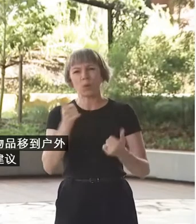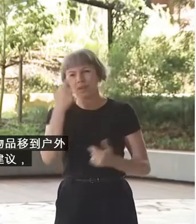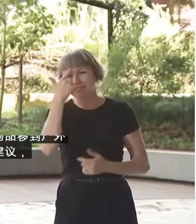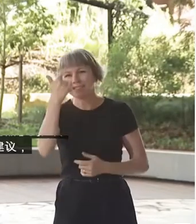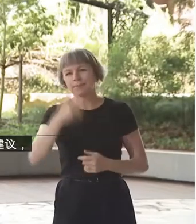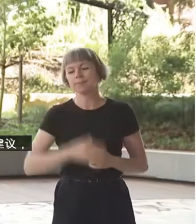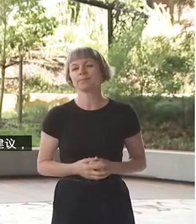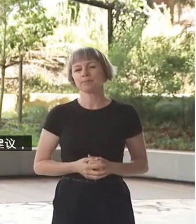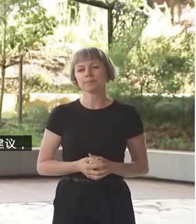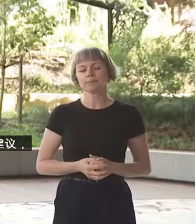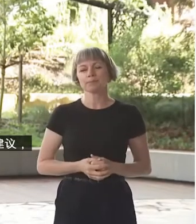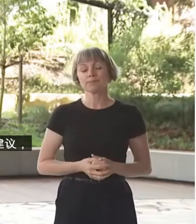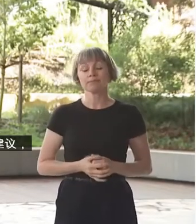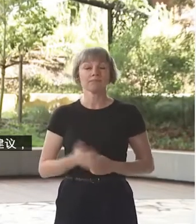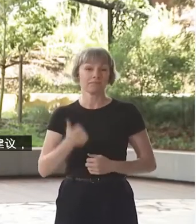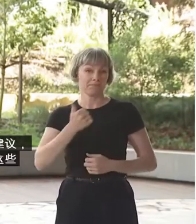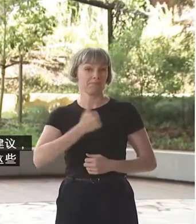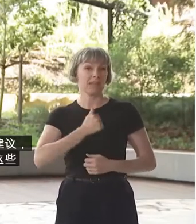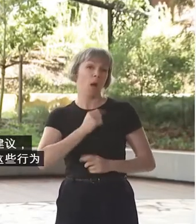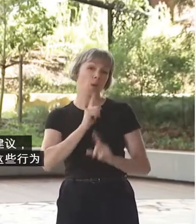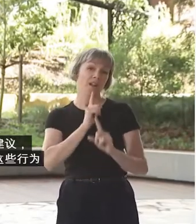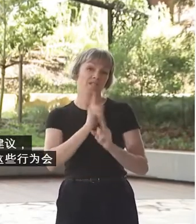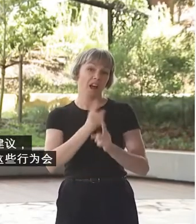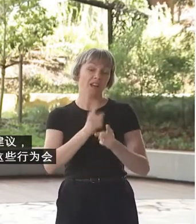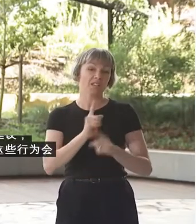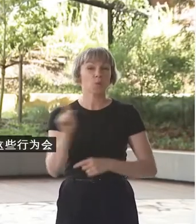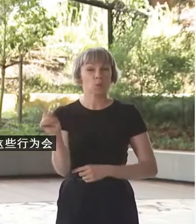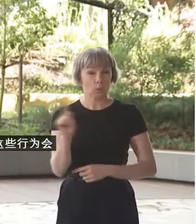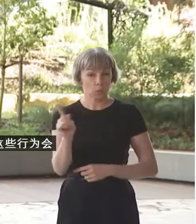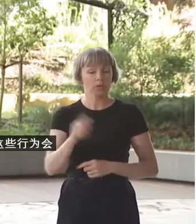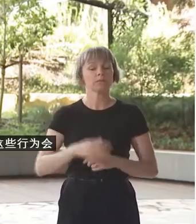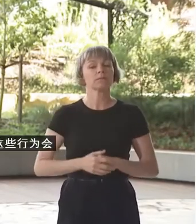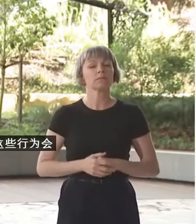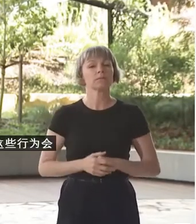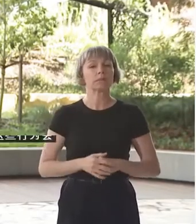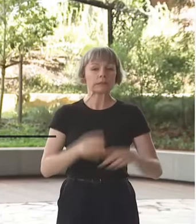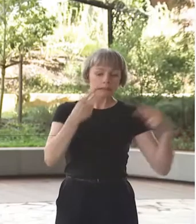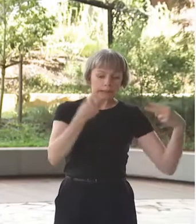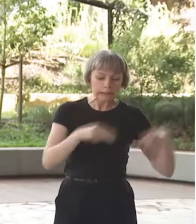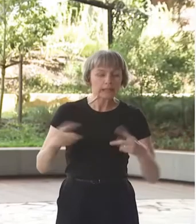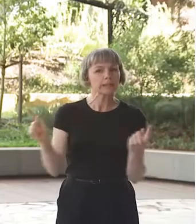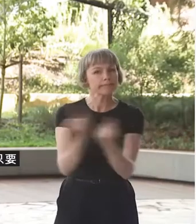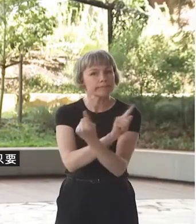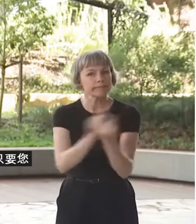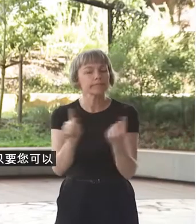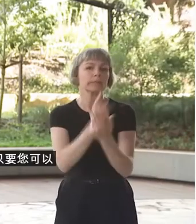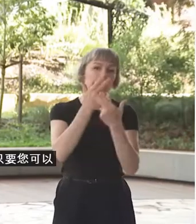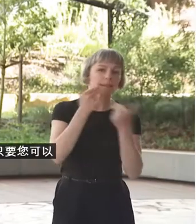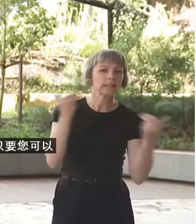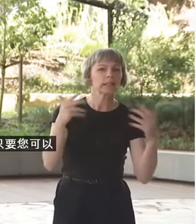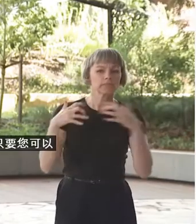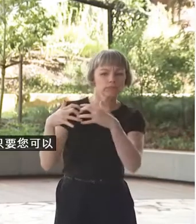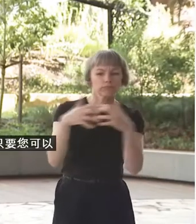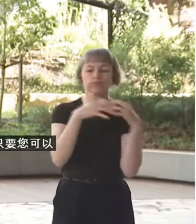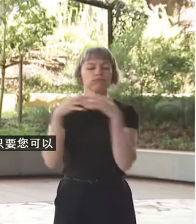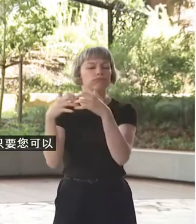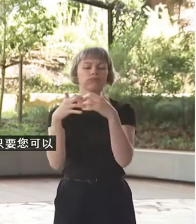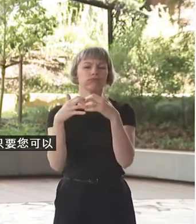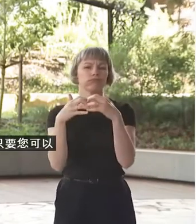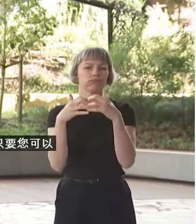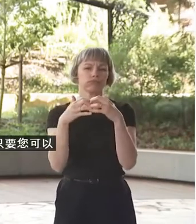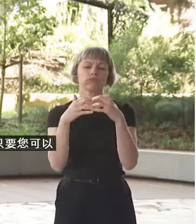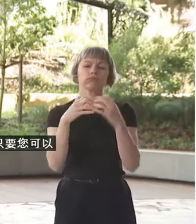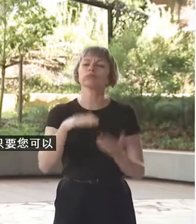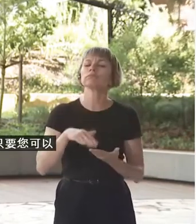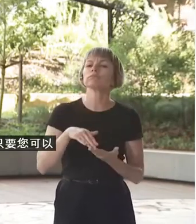health advice, it's very clear. We know those behaviours add to risk. Move things outdoors wherever you can, ensure